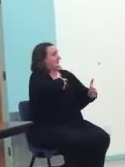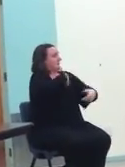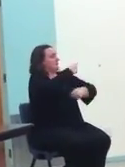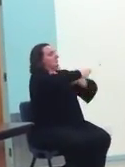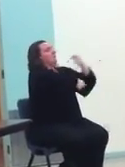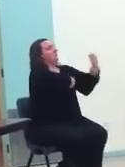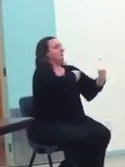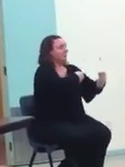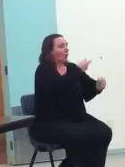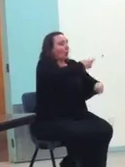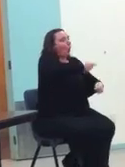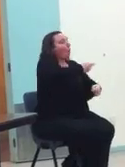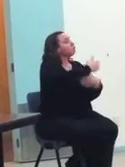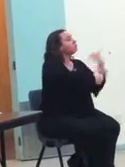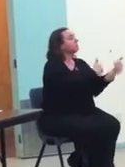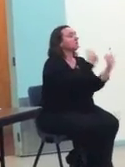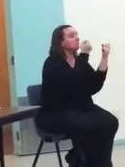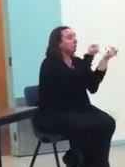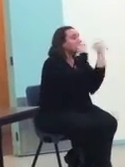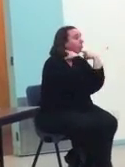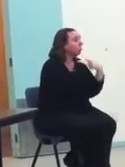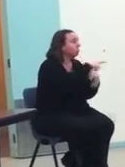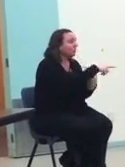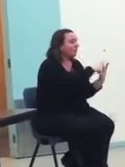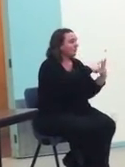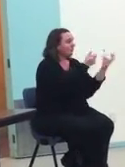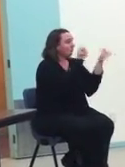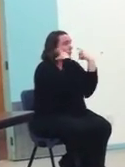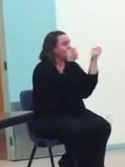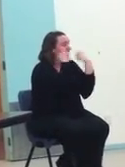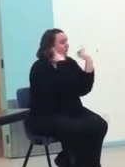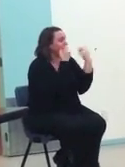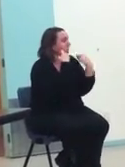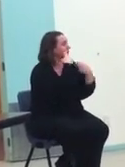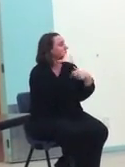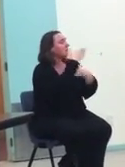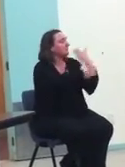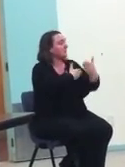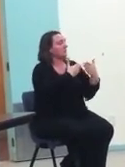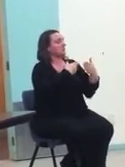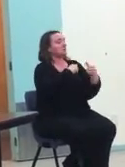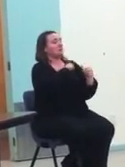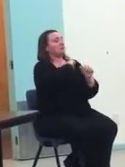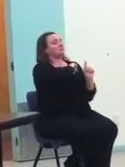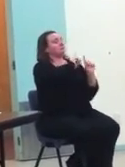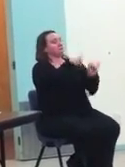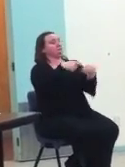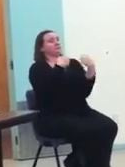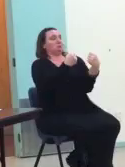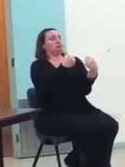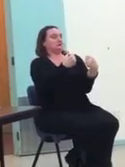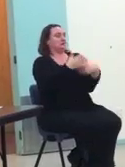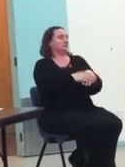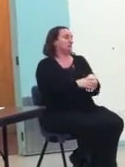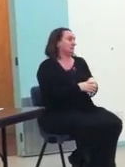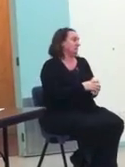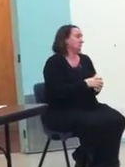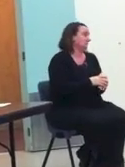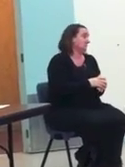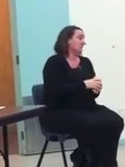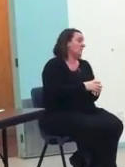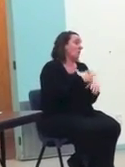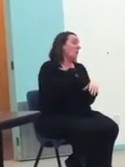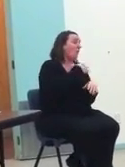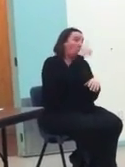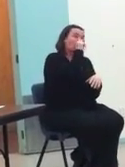the court processes of what the judge is saying and what the people are saying in the court, means that you're much more likely to actually get your sentence